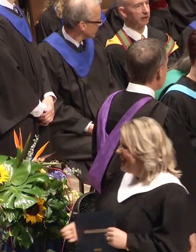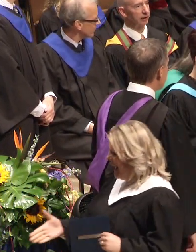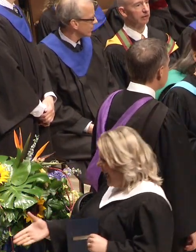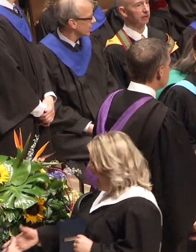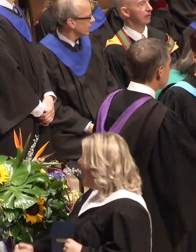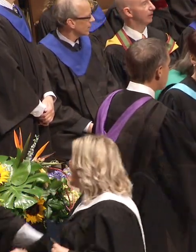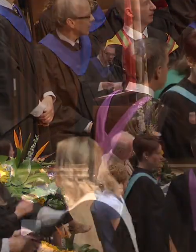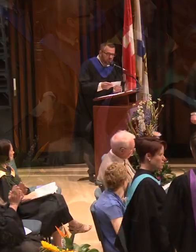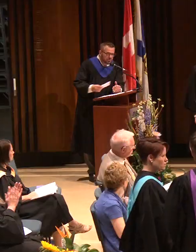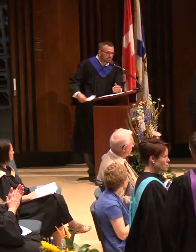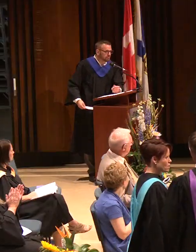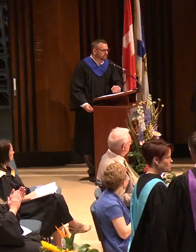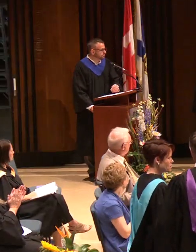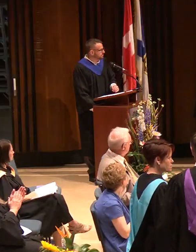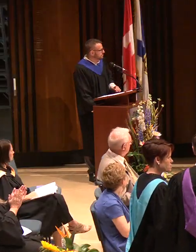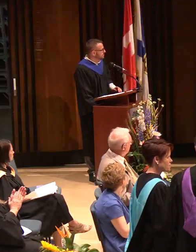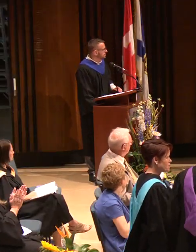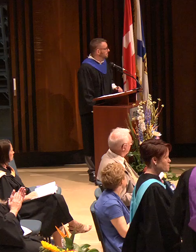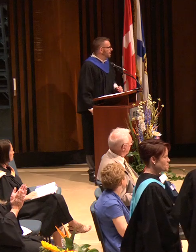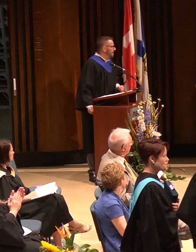Robert Austin with honors.